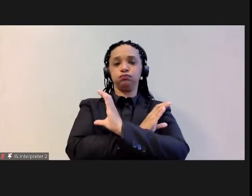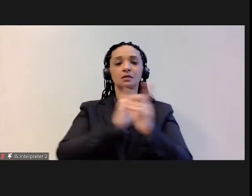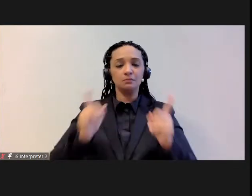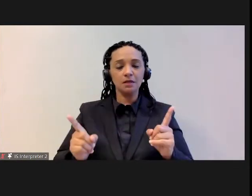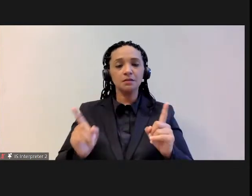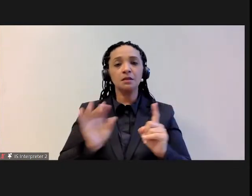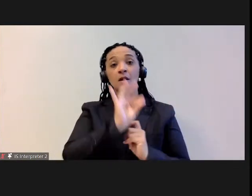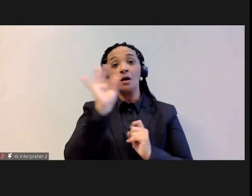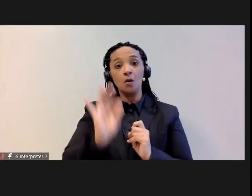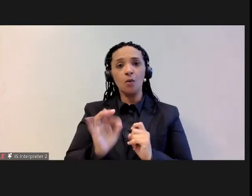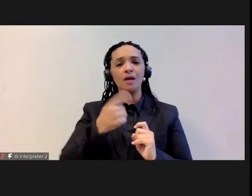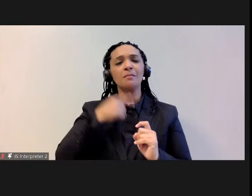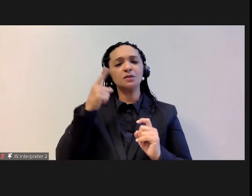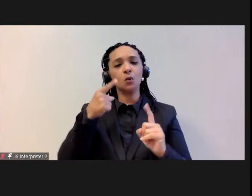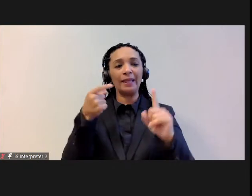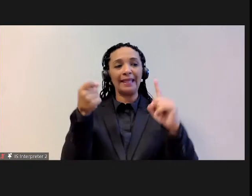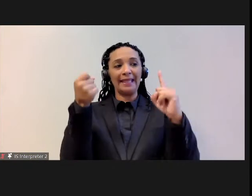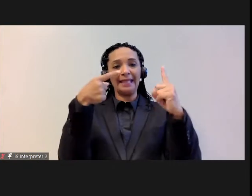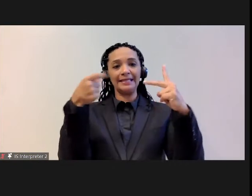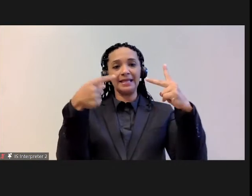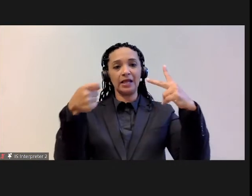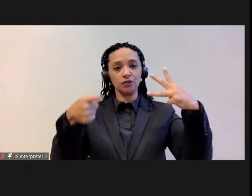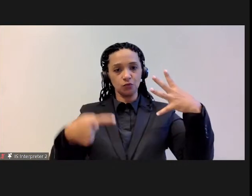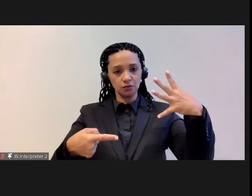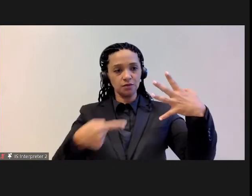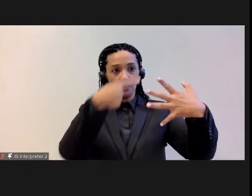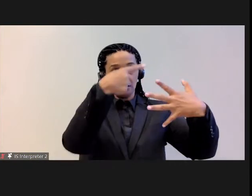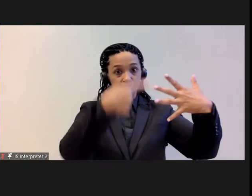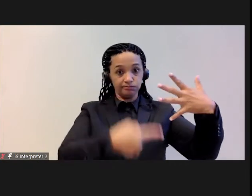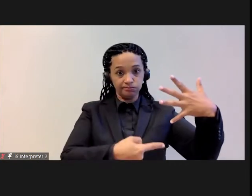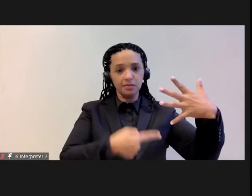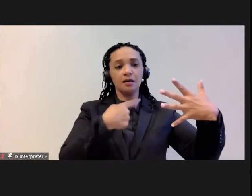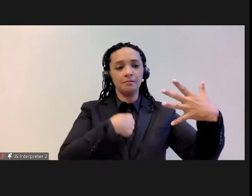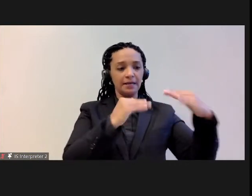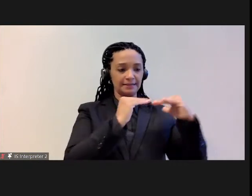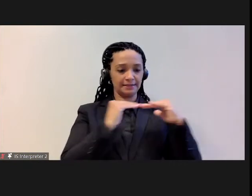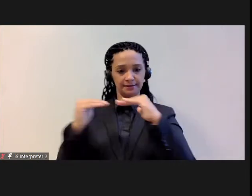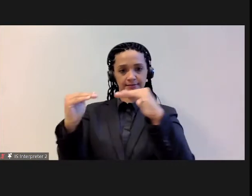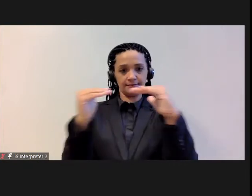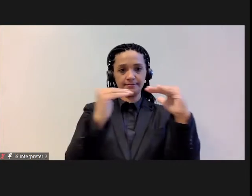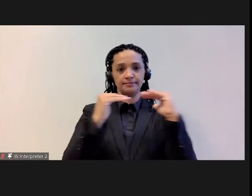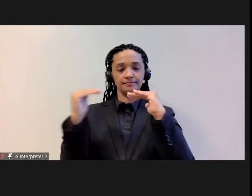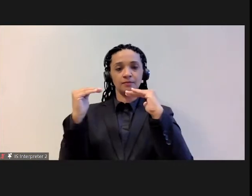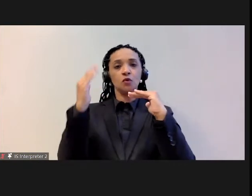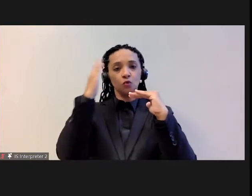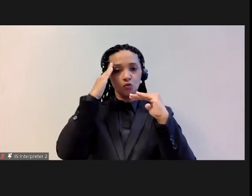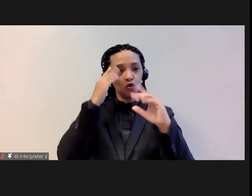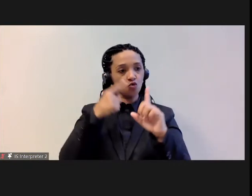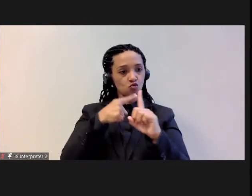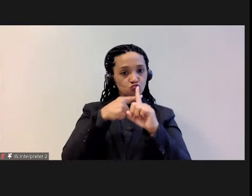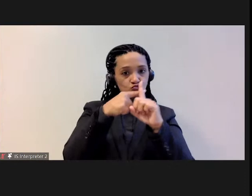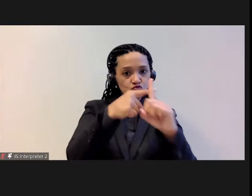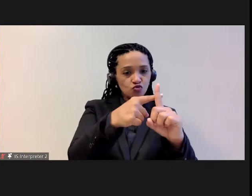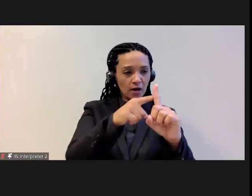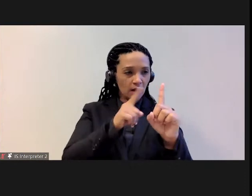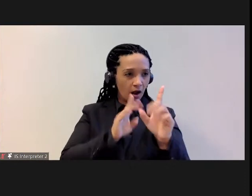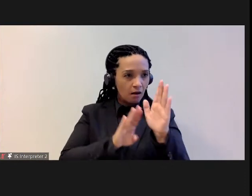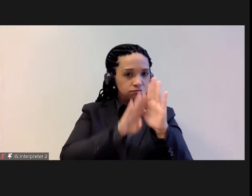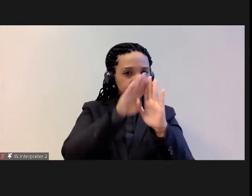standardized indicators across which we are able to measure so we can actually track progress. And